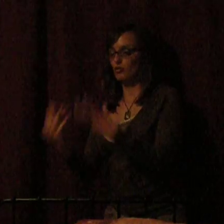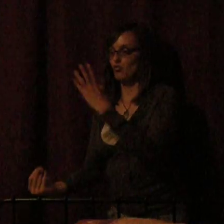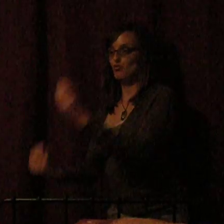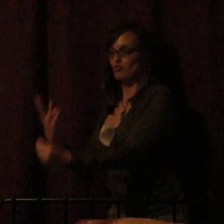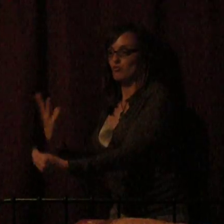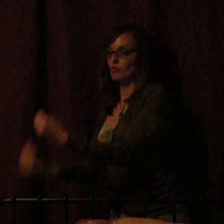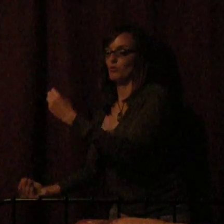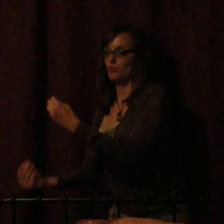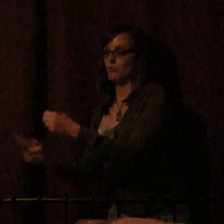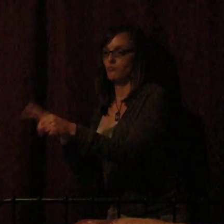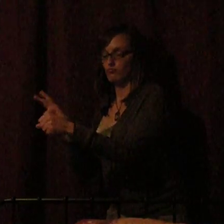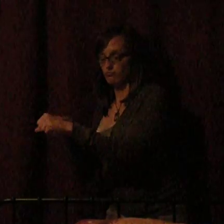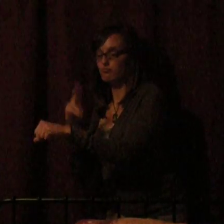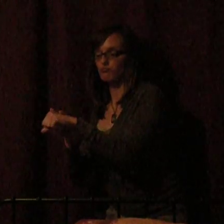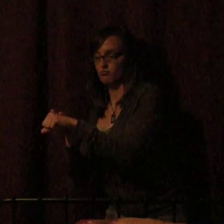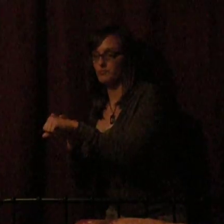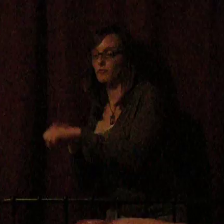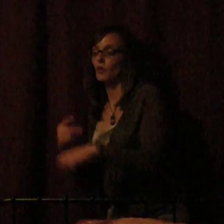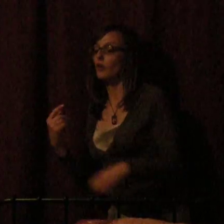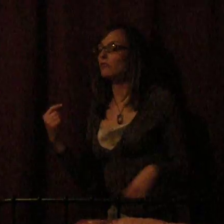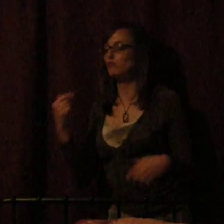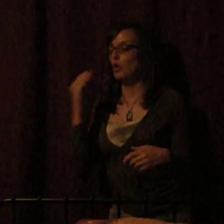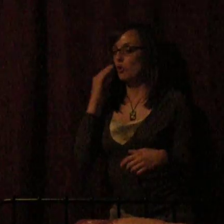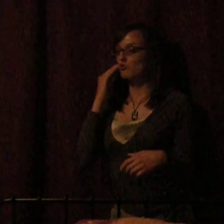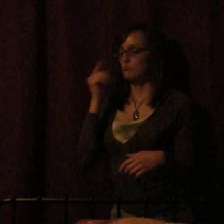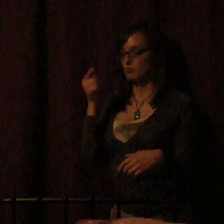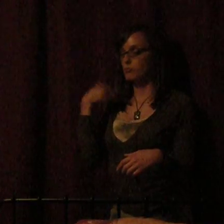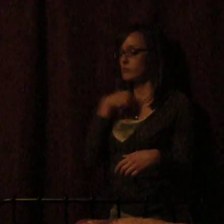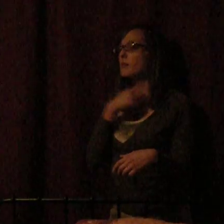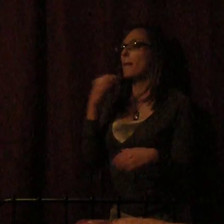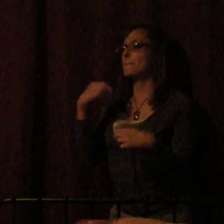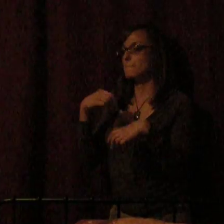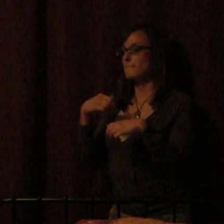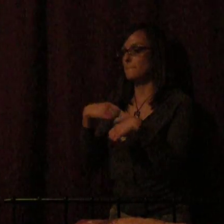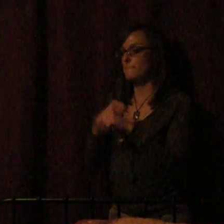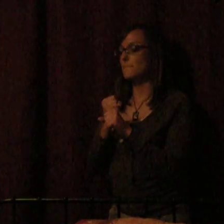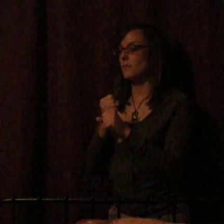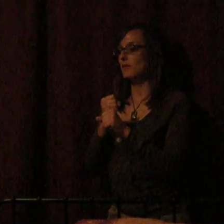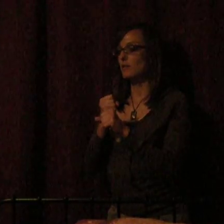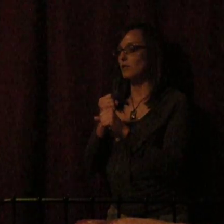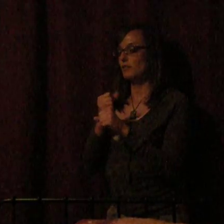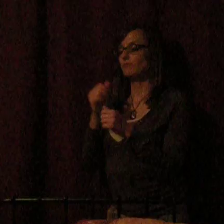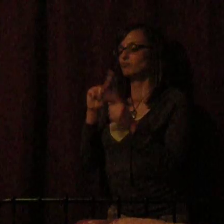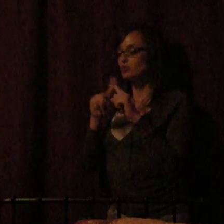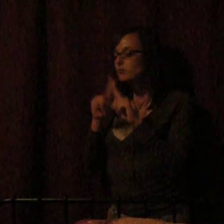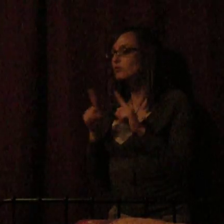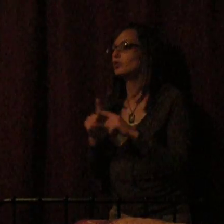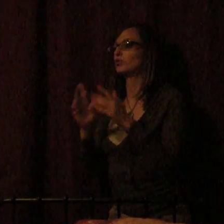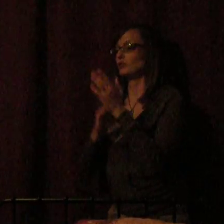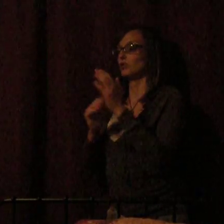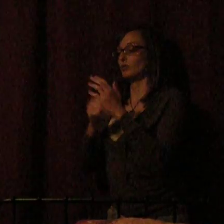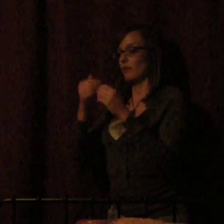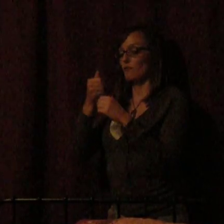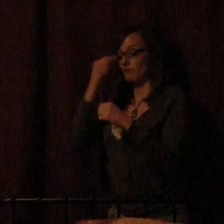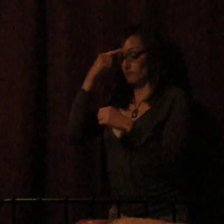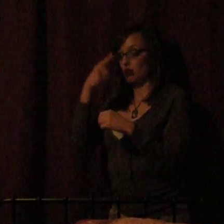surfactants with unusual properties for some years. Have you ever thought of a soap you could turn on with the flick of a